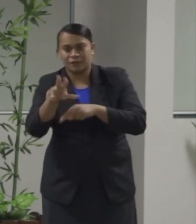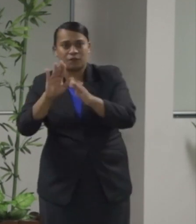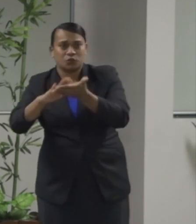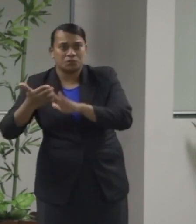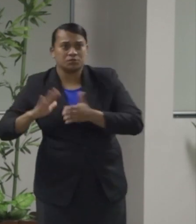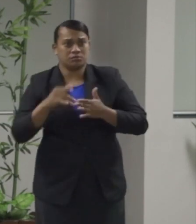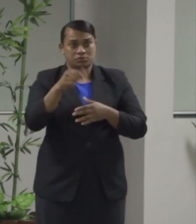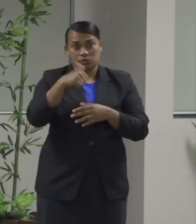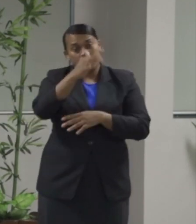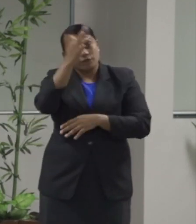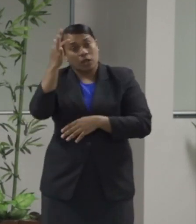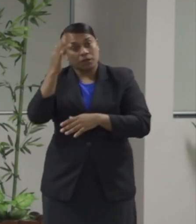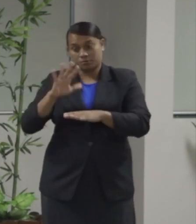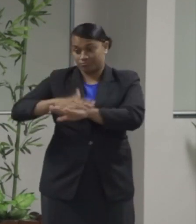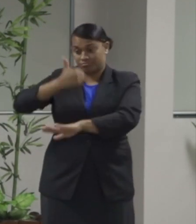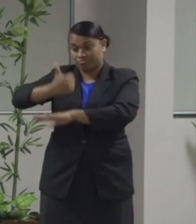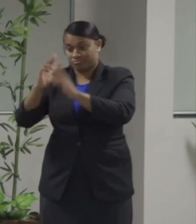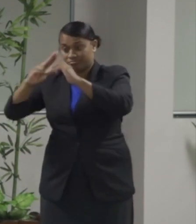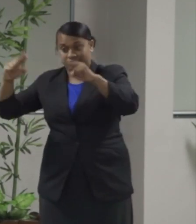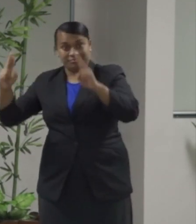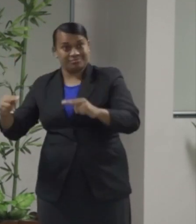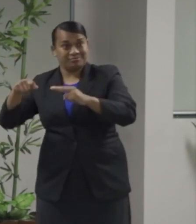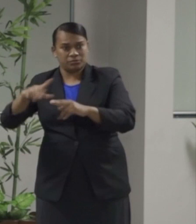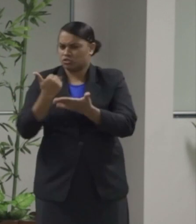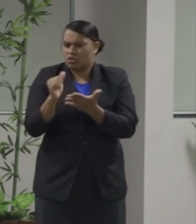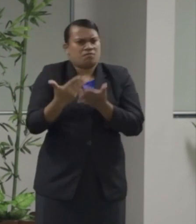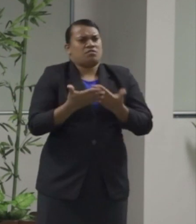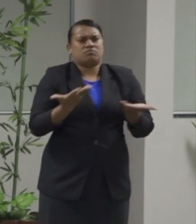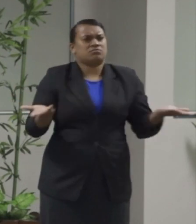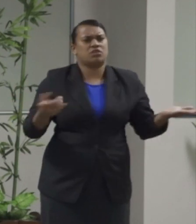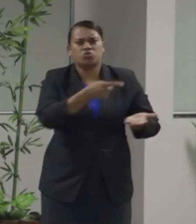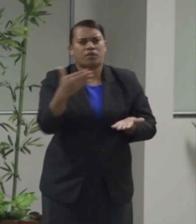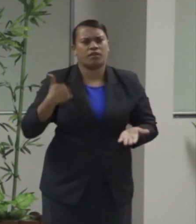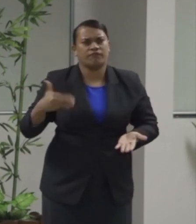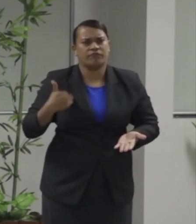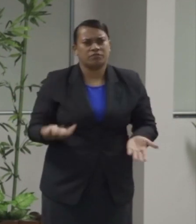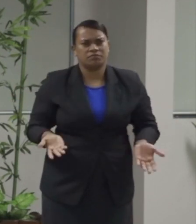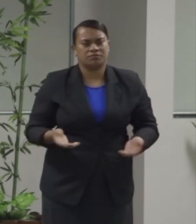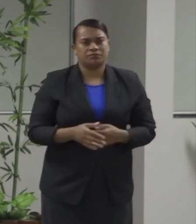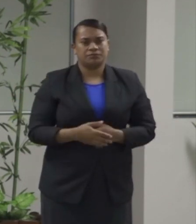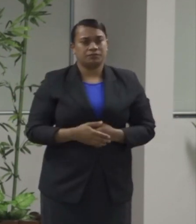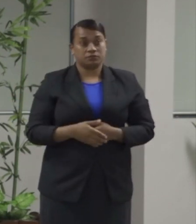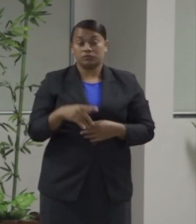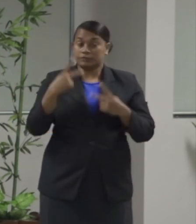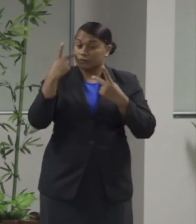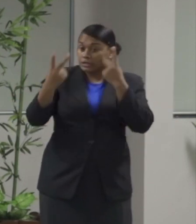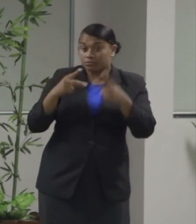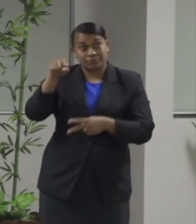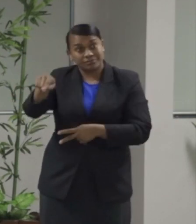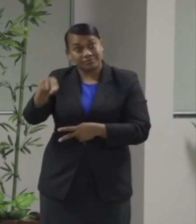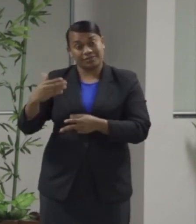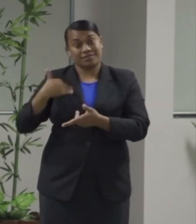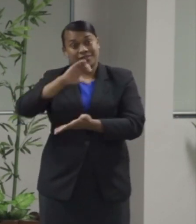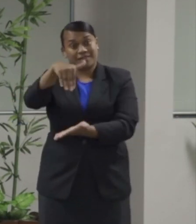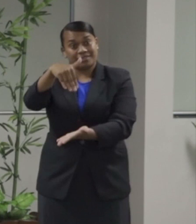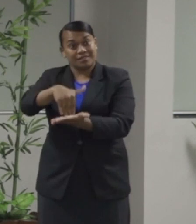they're having a fever, wherever they live in Fiji. Visiting these clinics is a win for everyone involved. It's a